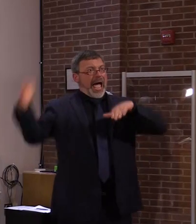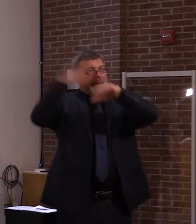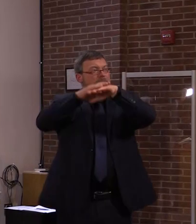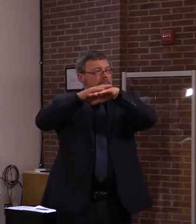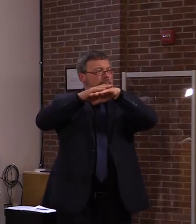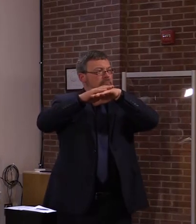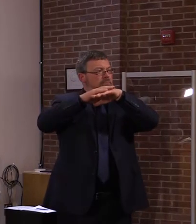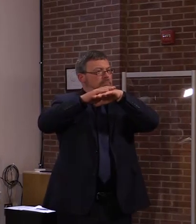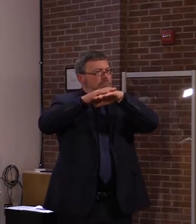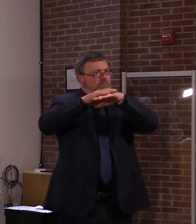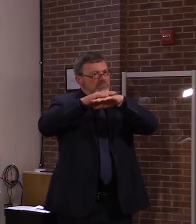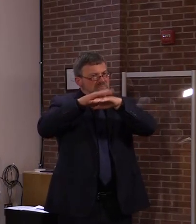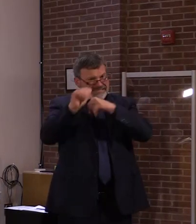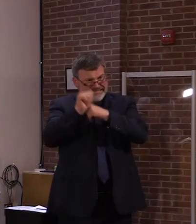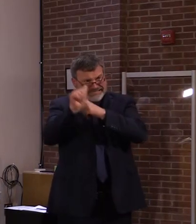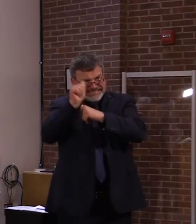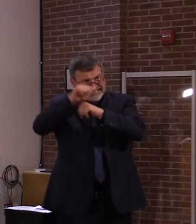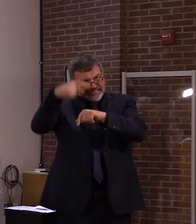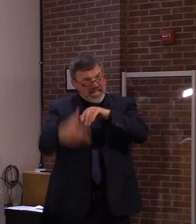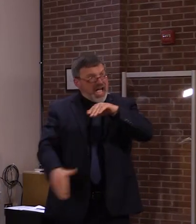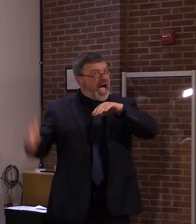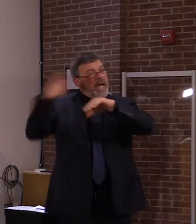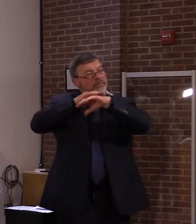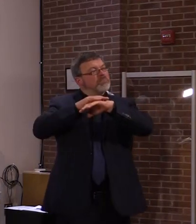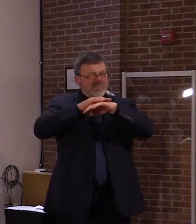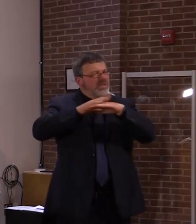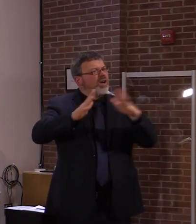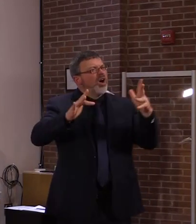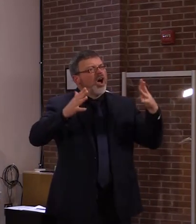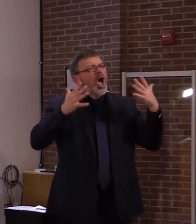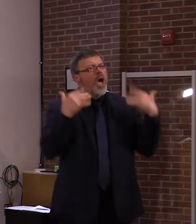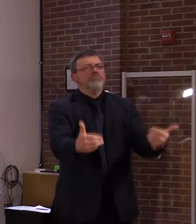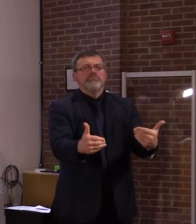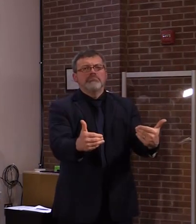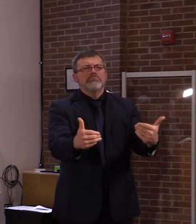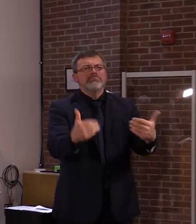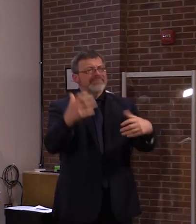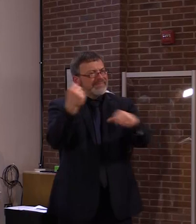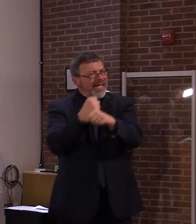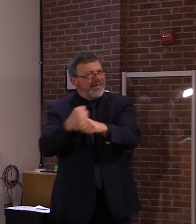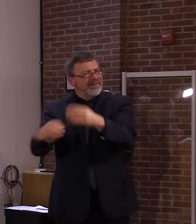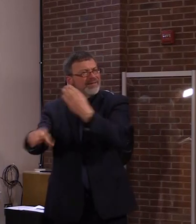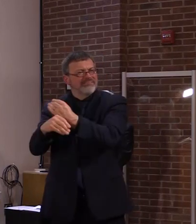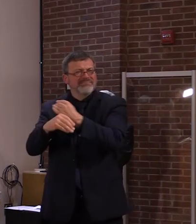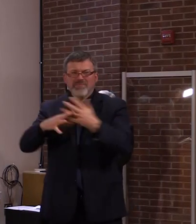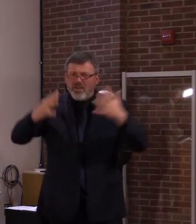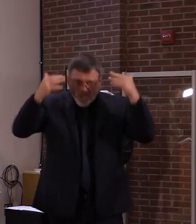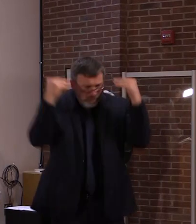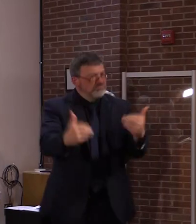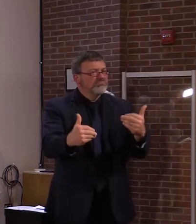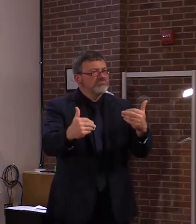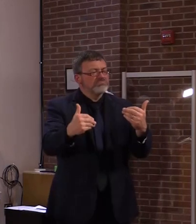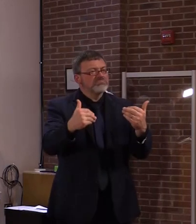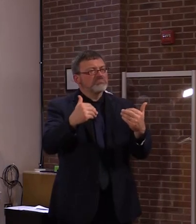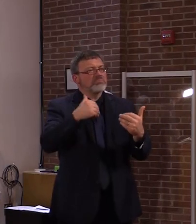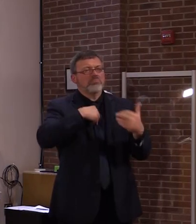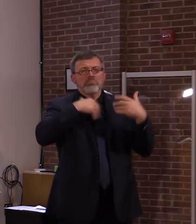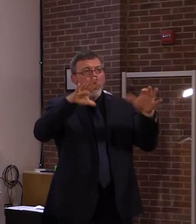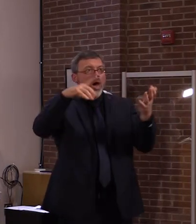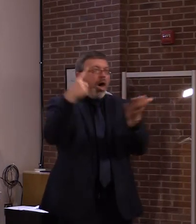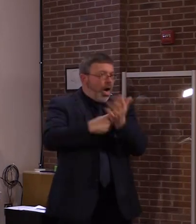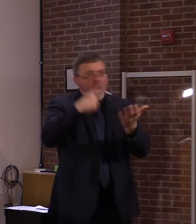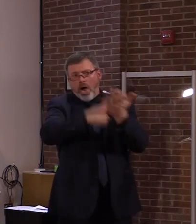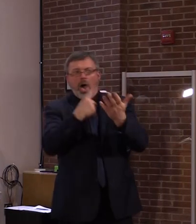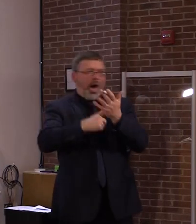fail to take advantage of the fact that there are boosters available. To make it a little less muddy in the